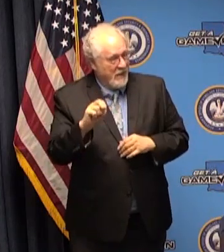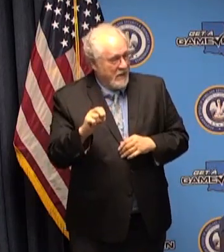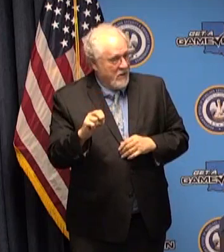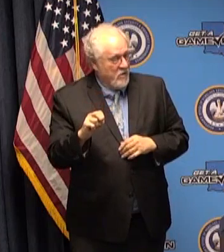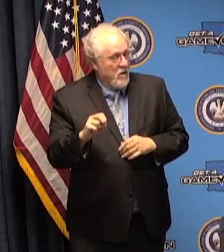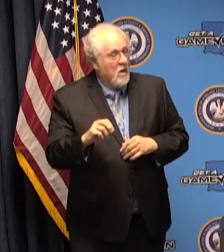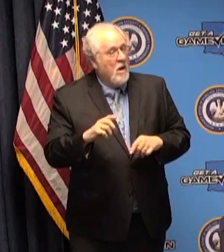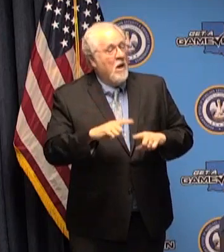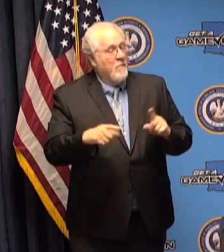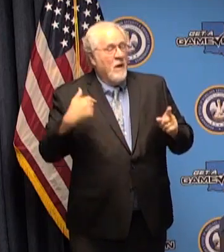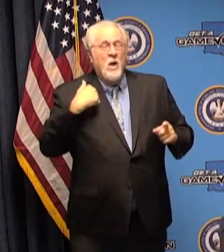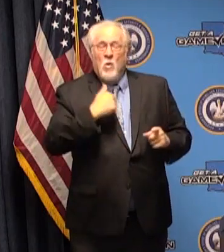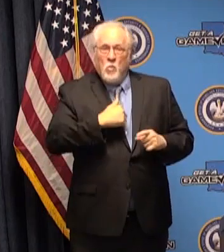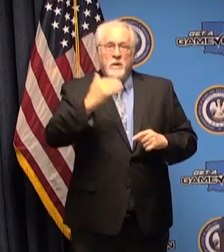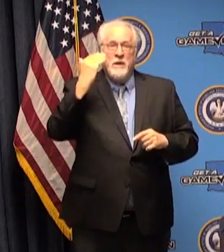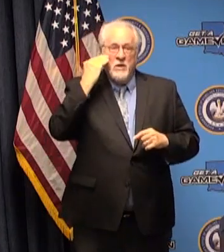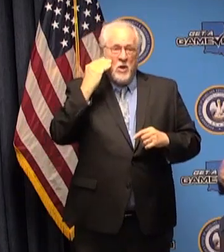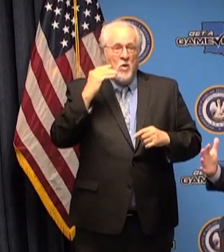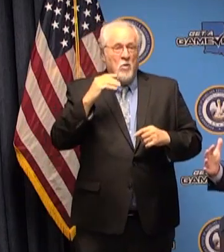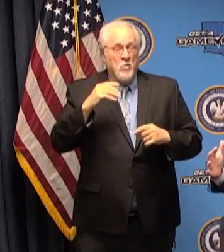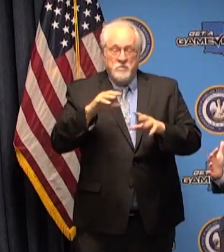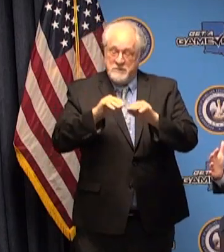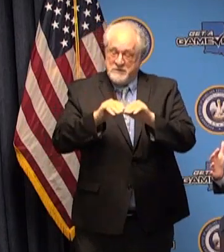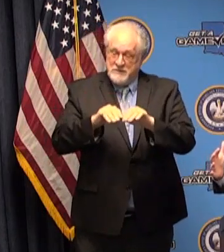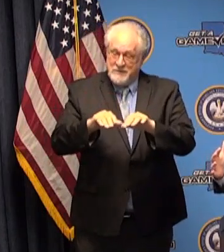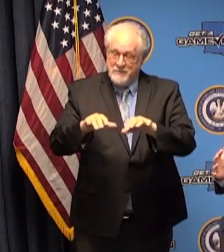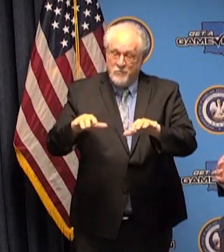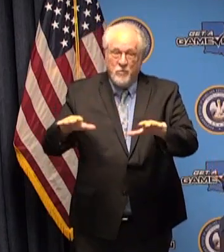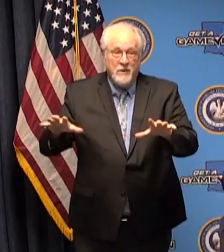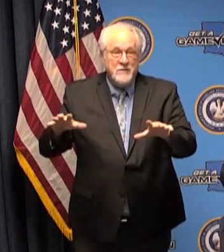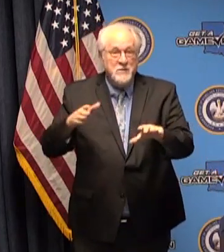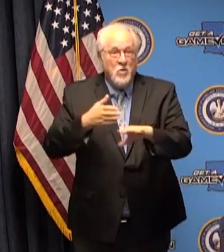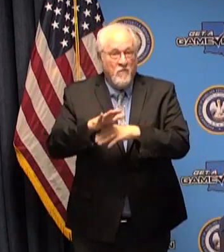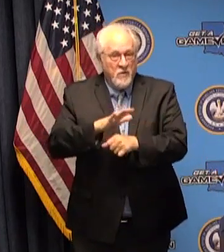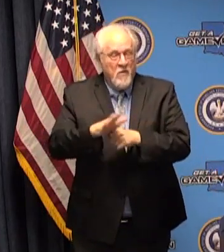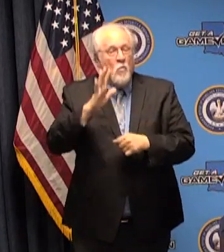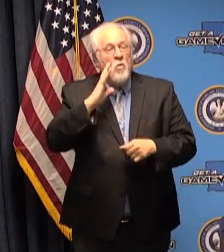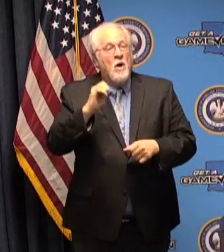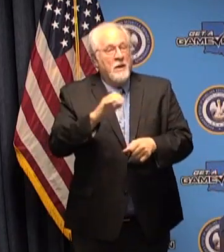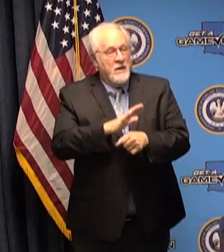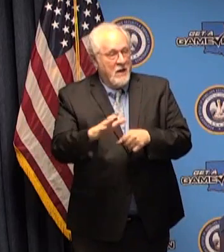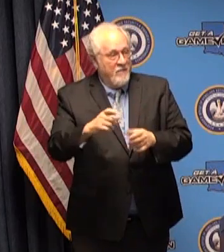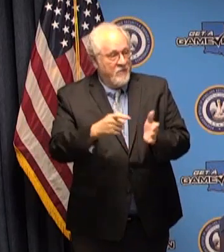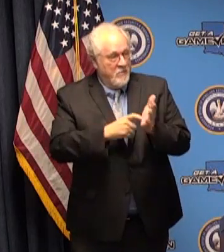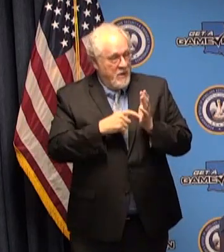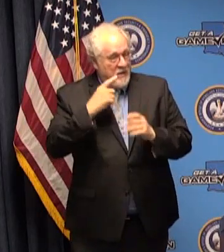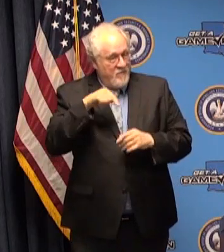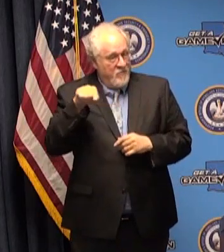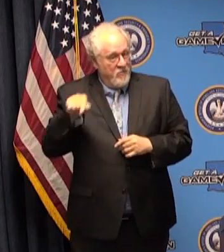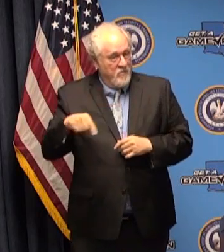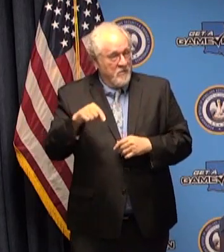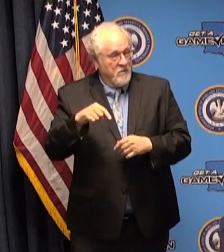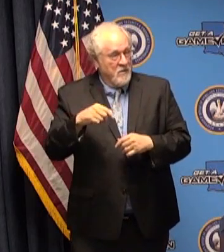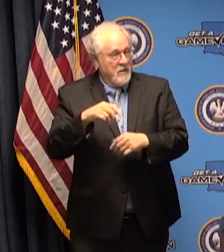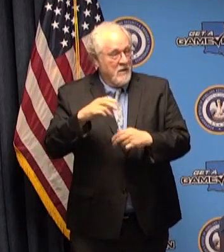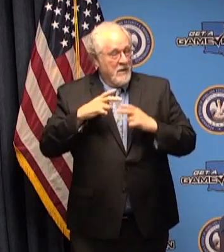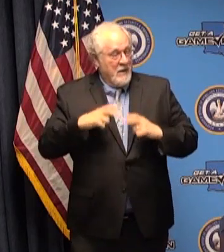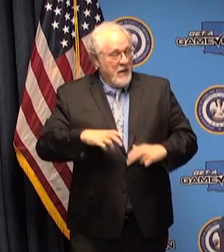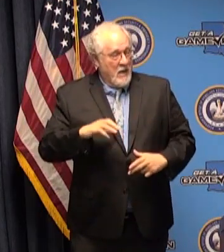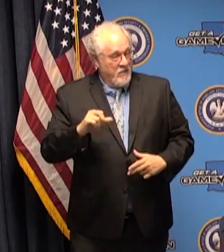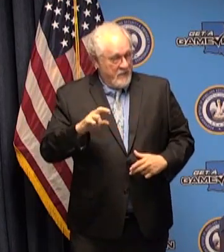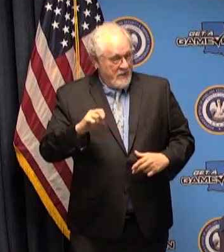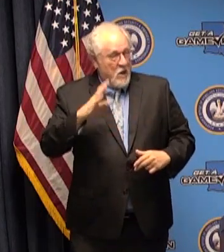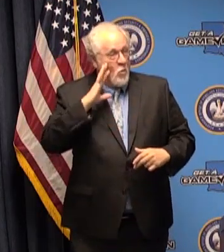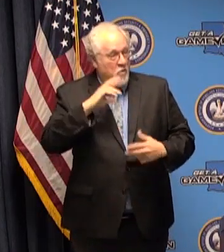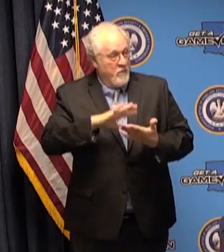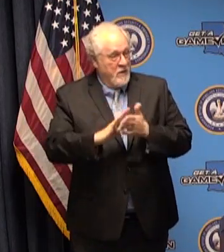unit. However, we know that as this spreads across enough of the population, there will be enough demand on those resources that it's going